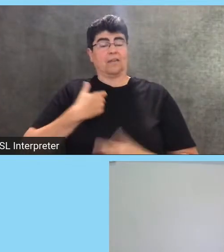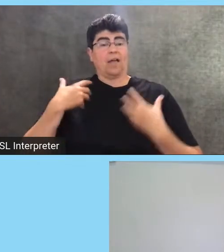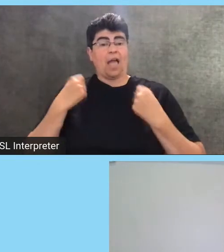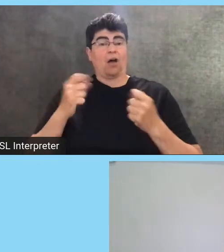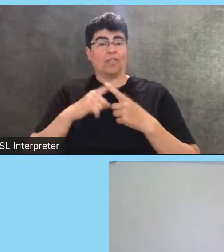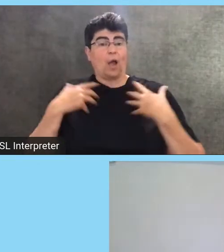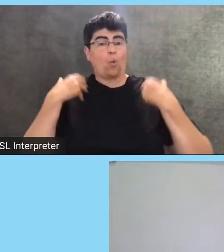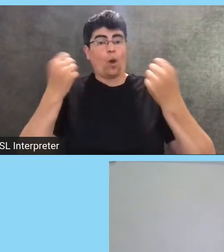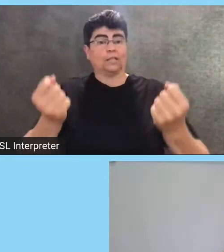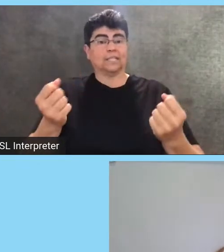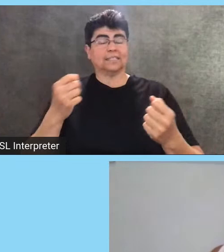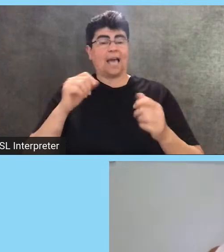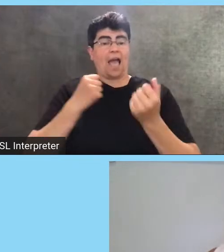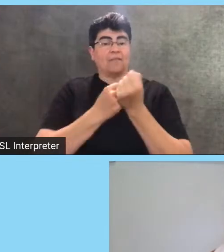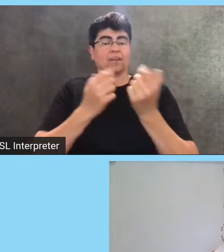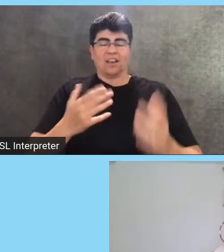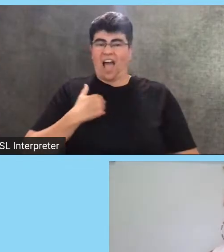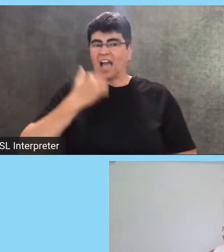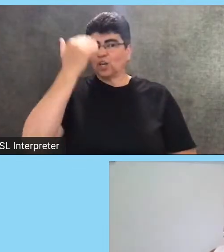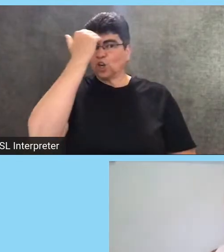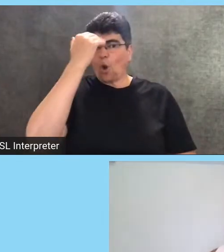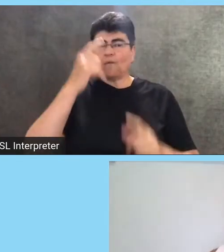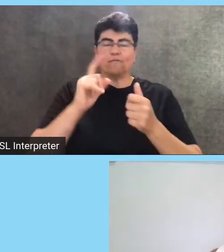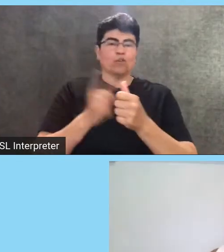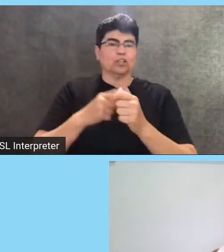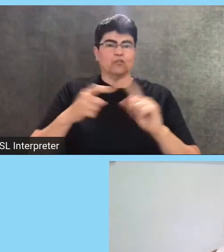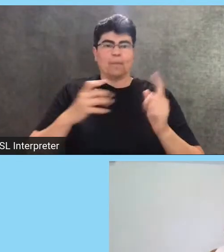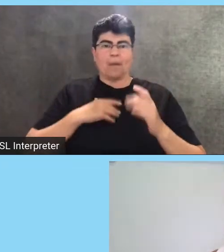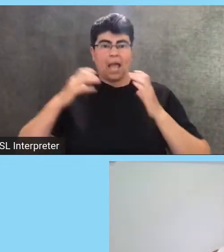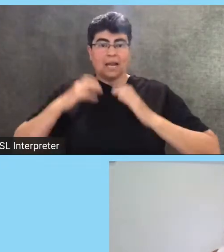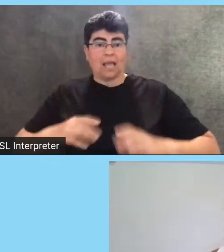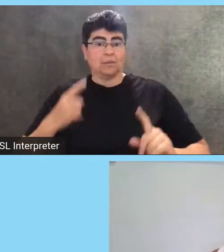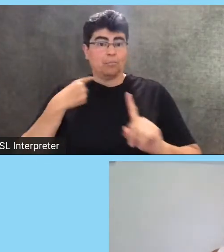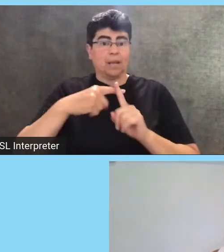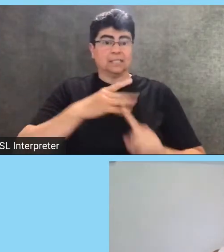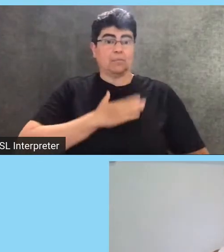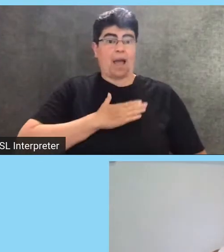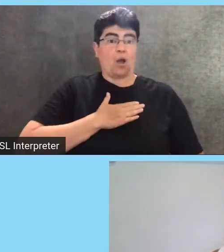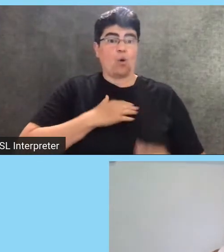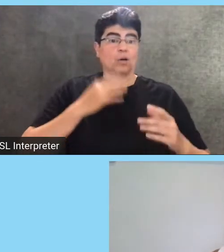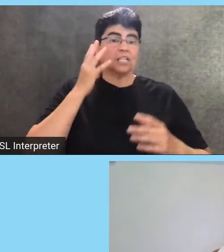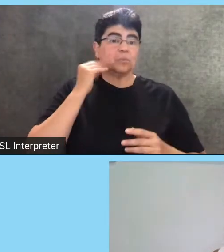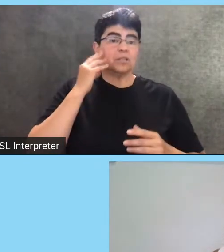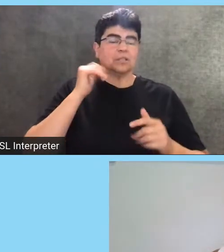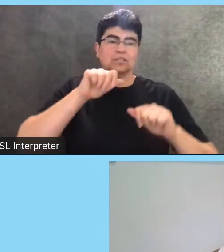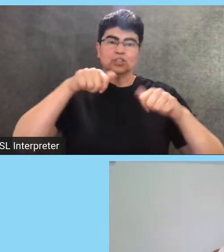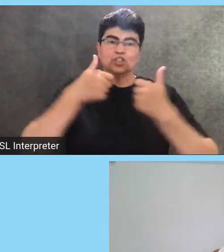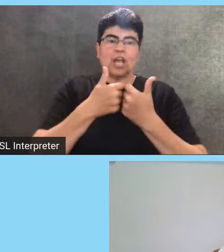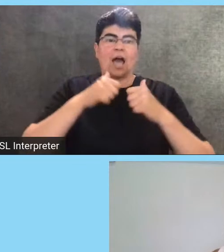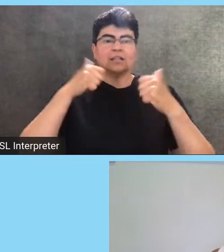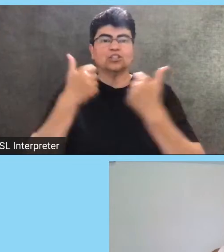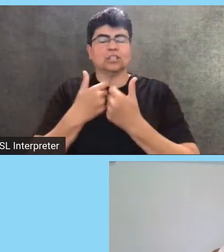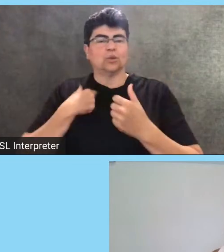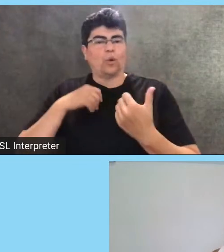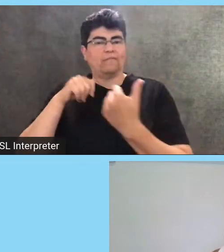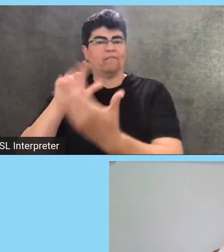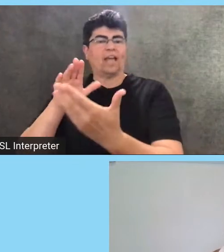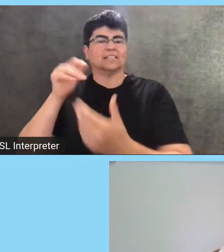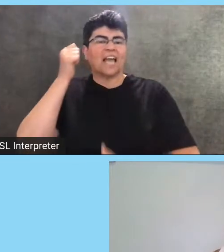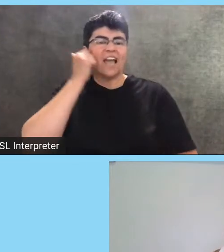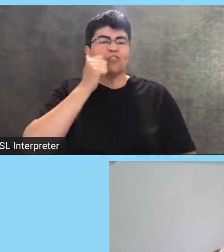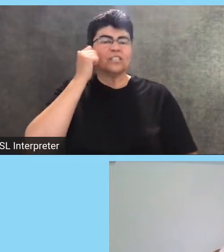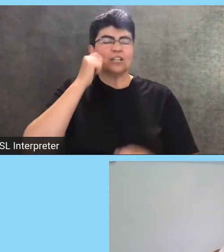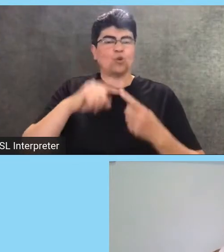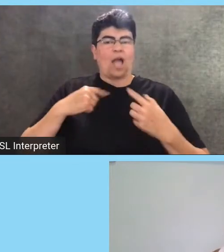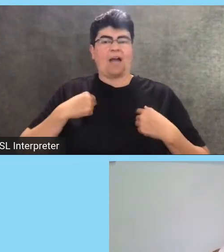advocate, I know firsthand from my clients and my own experience the challenges we face every day to have